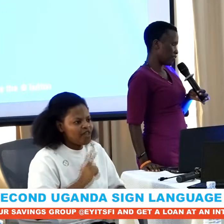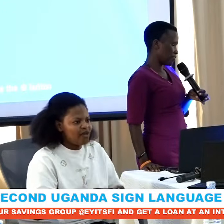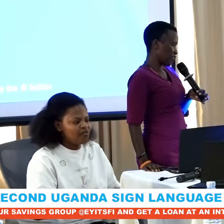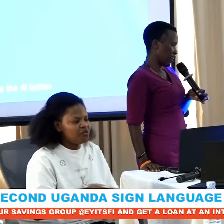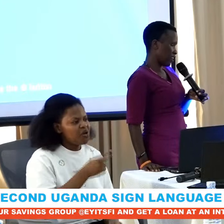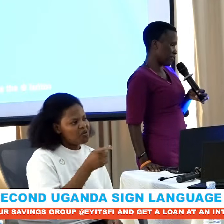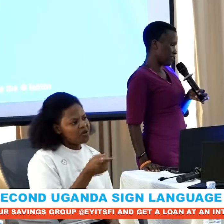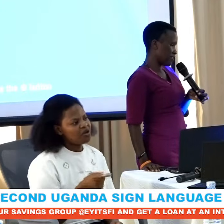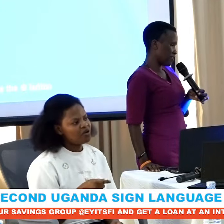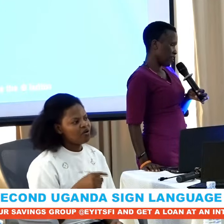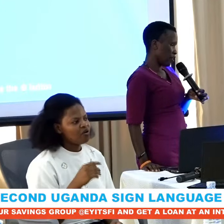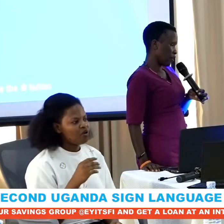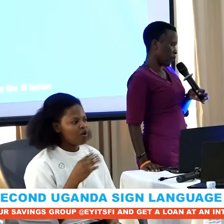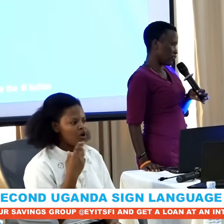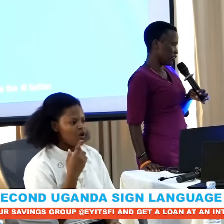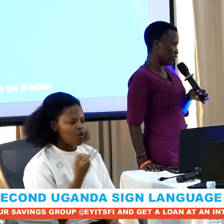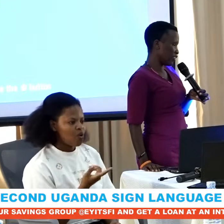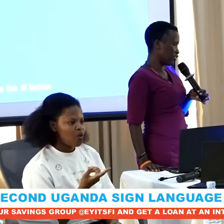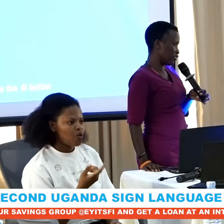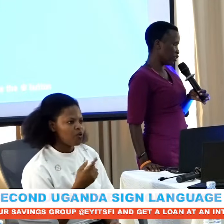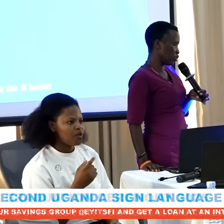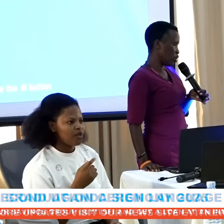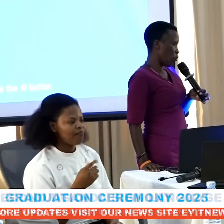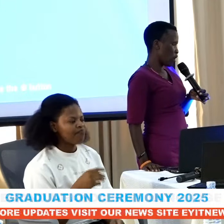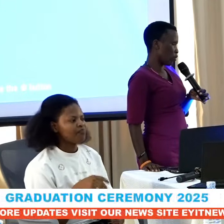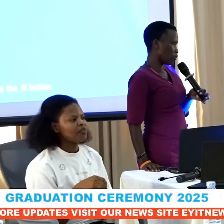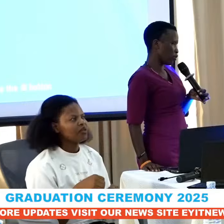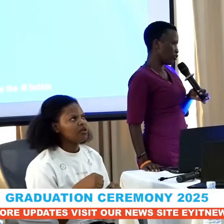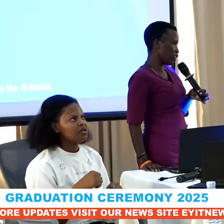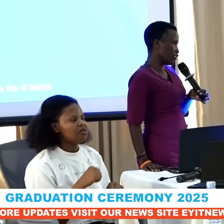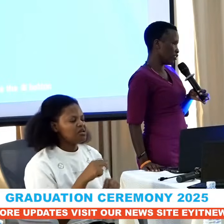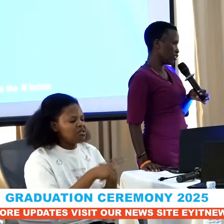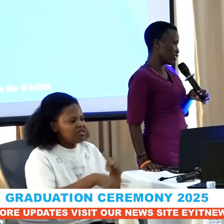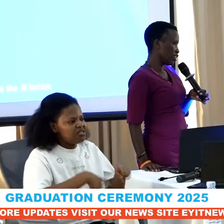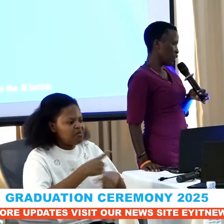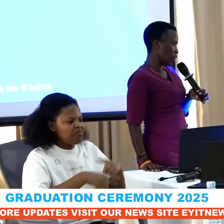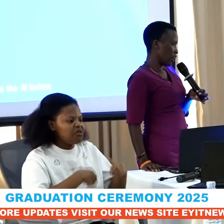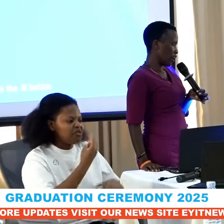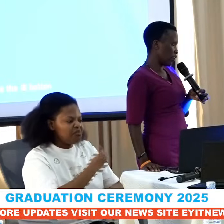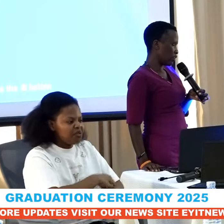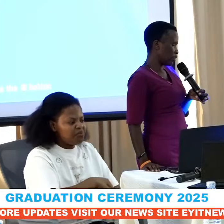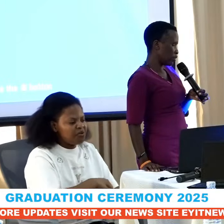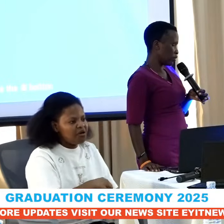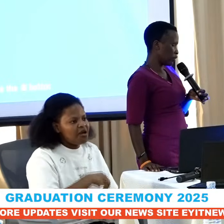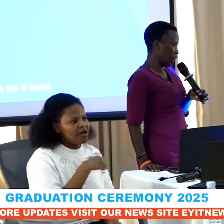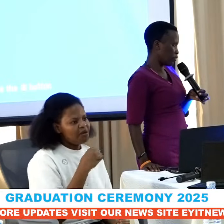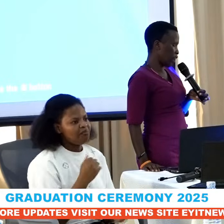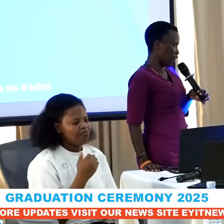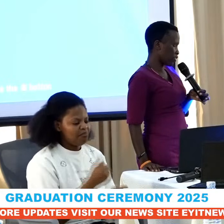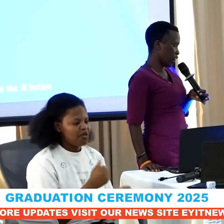But as the world is changing, we are also changing.